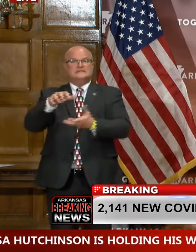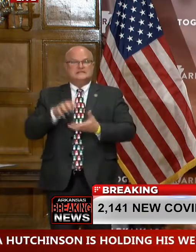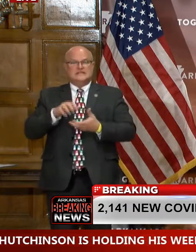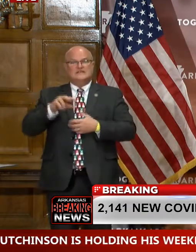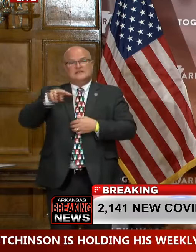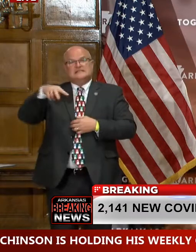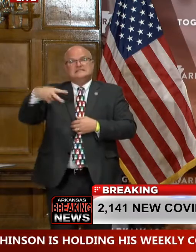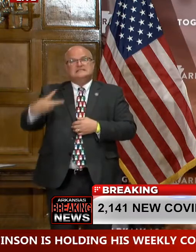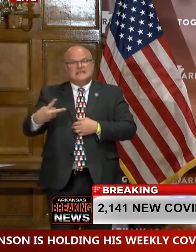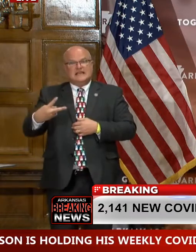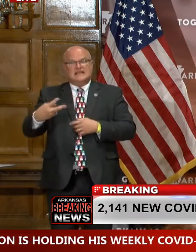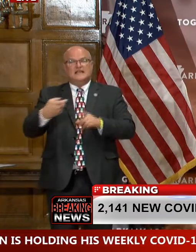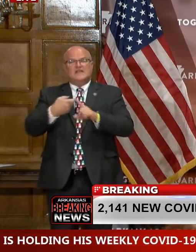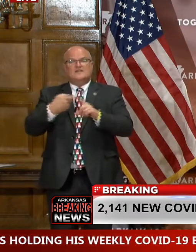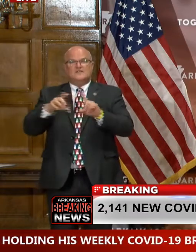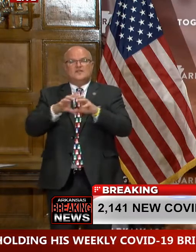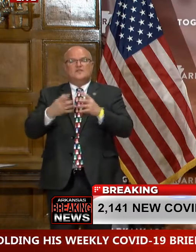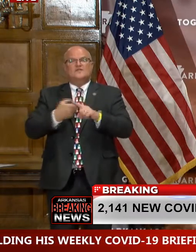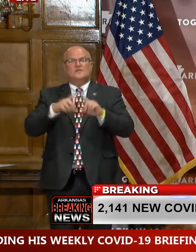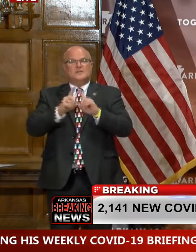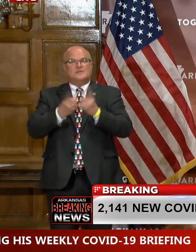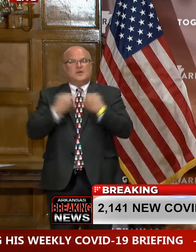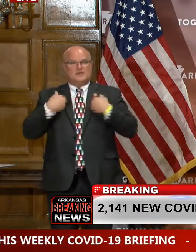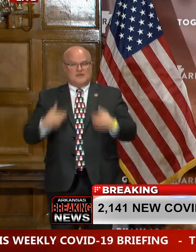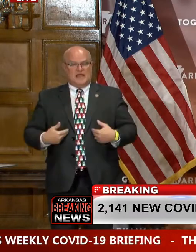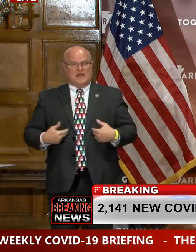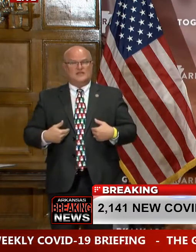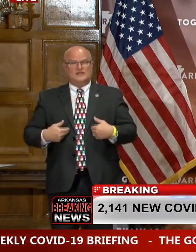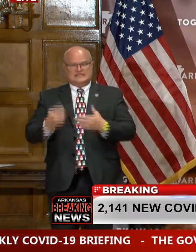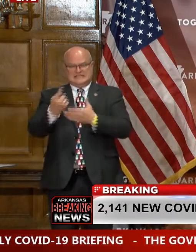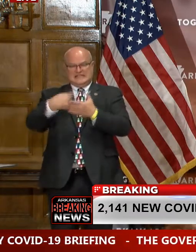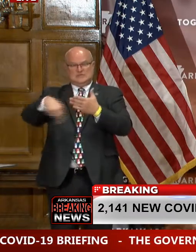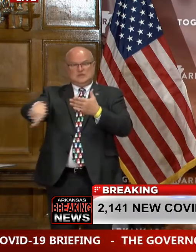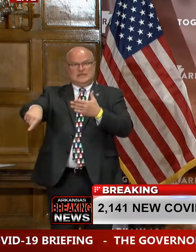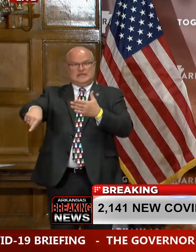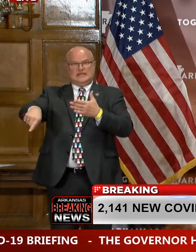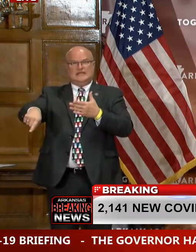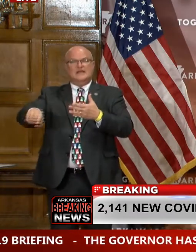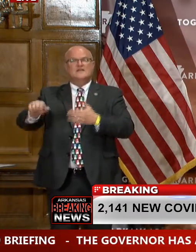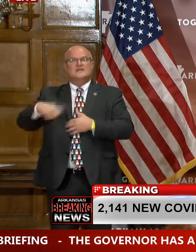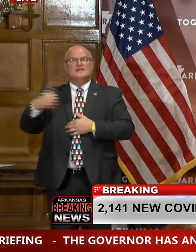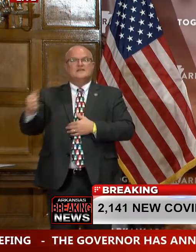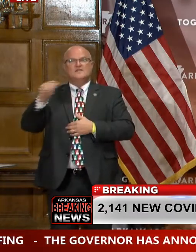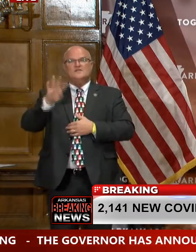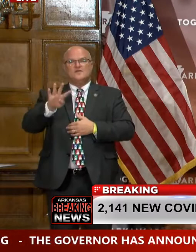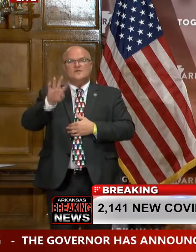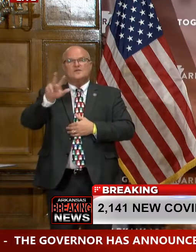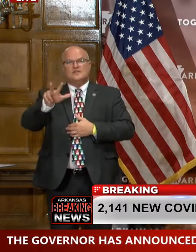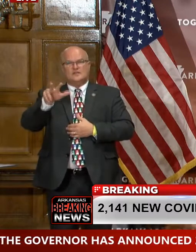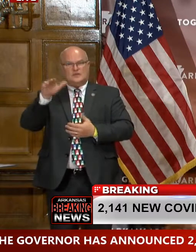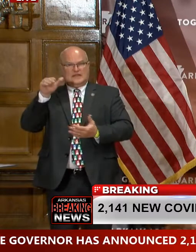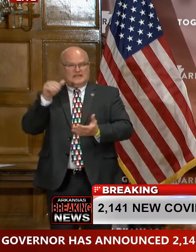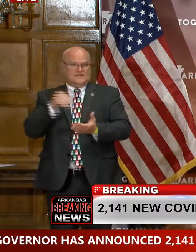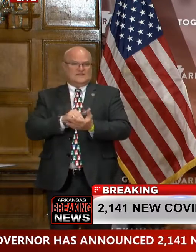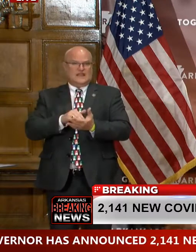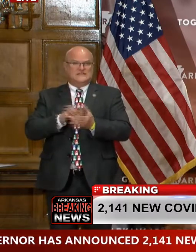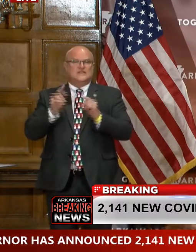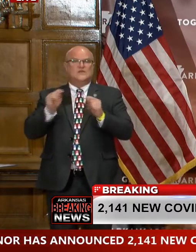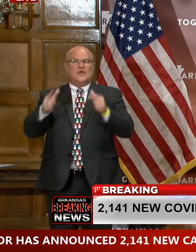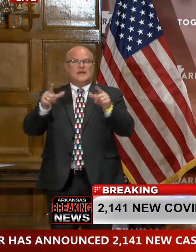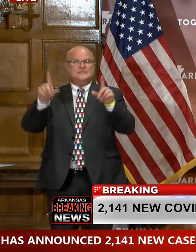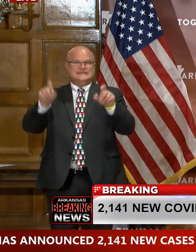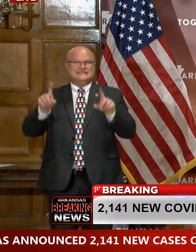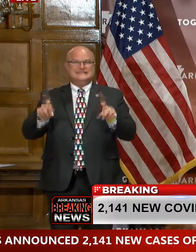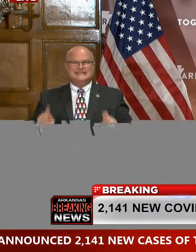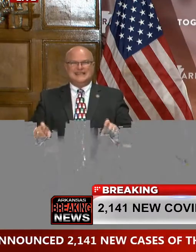second allocation from the Department of Health in early part of next week of another 43,000 rapid